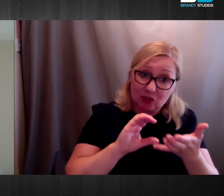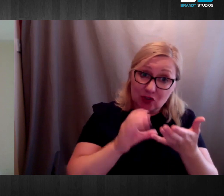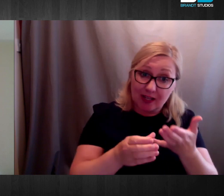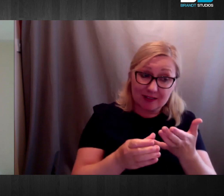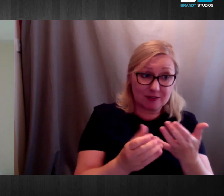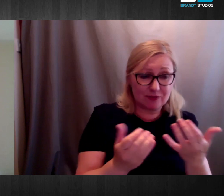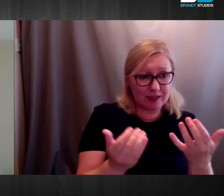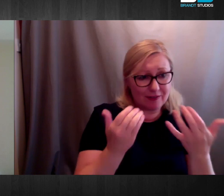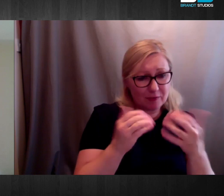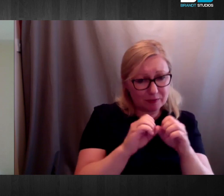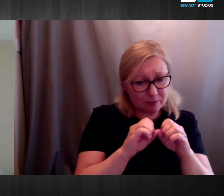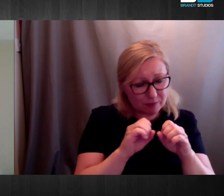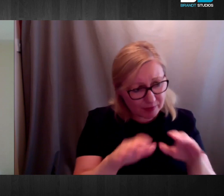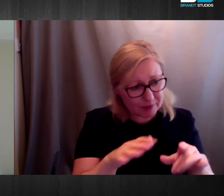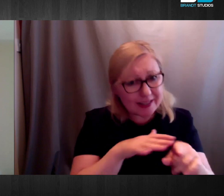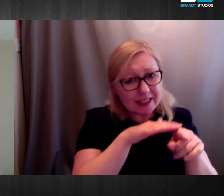PPI.